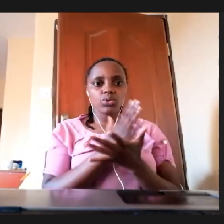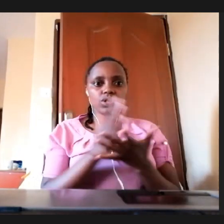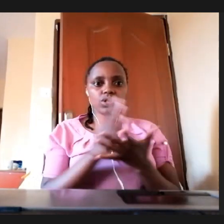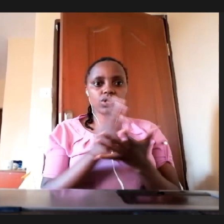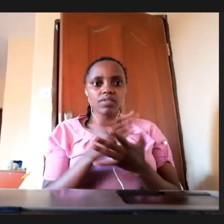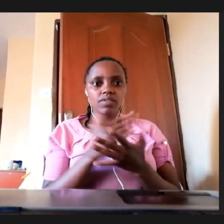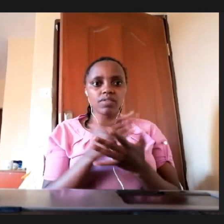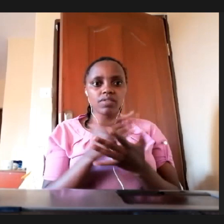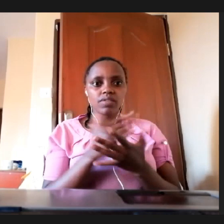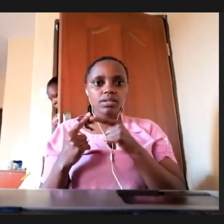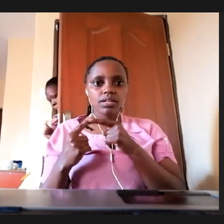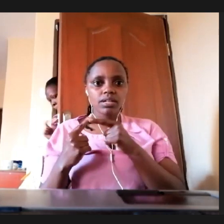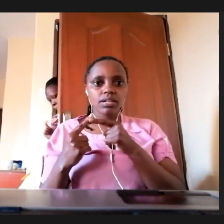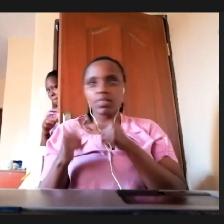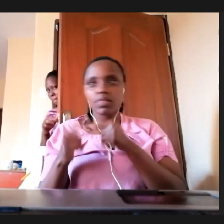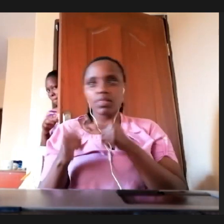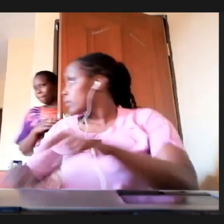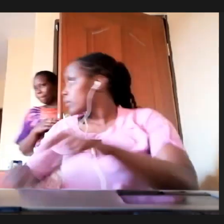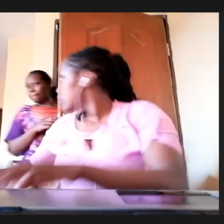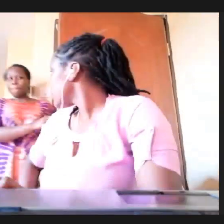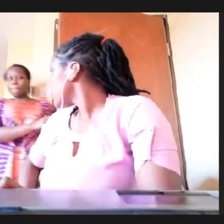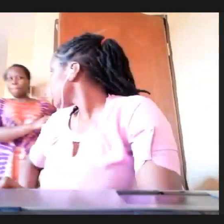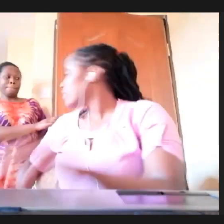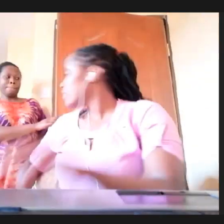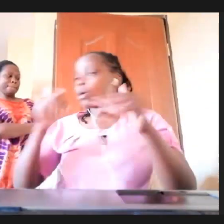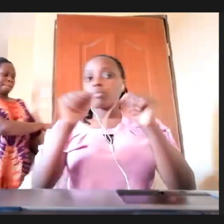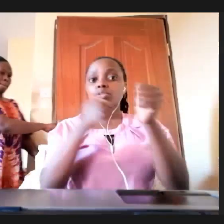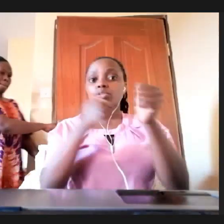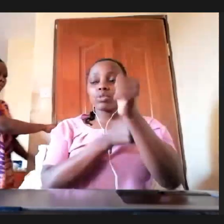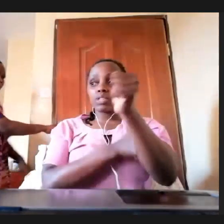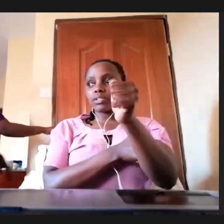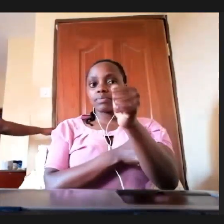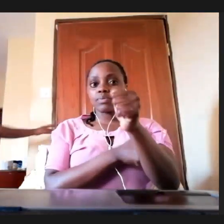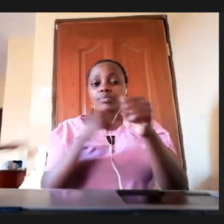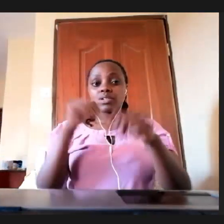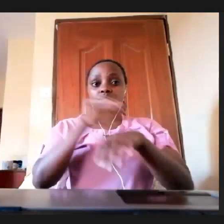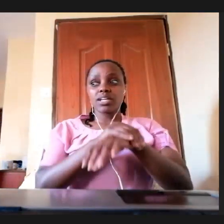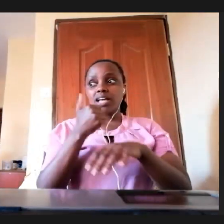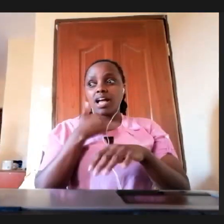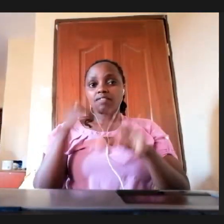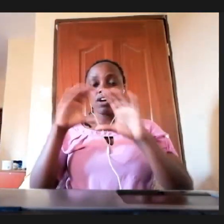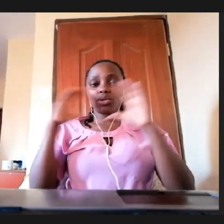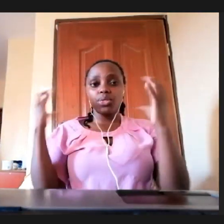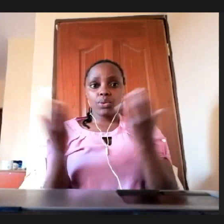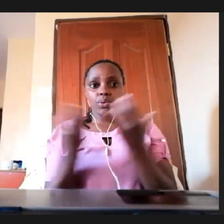the process, where they are, and how we can support them to reach a universal